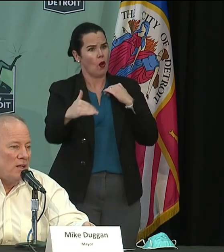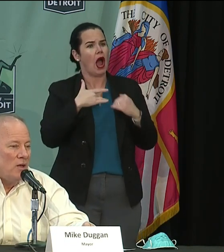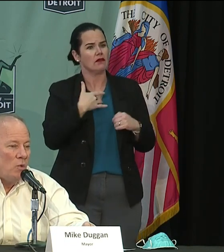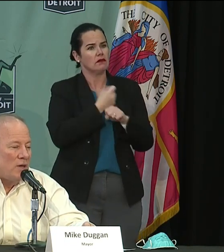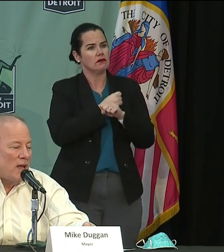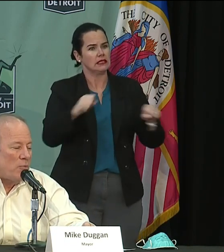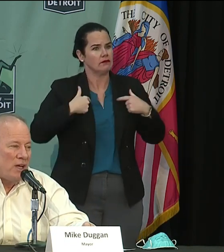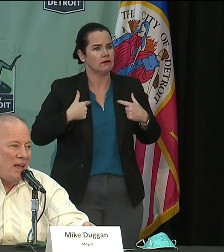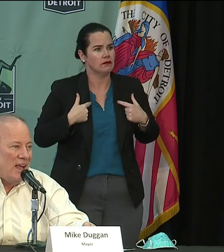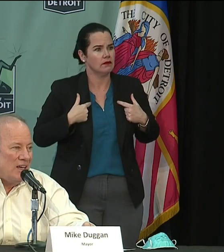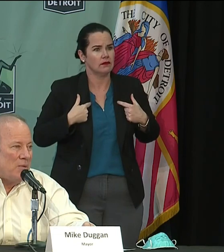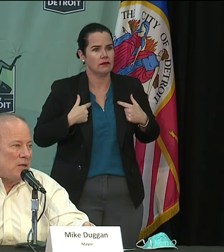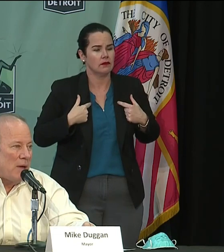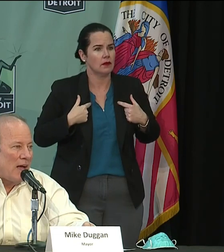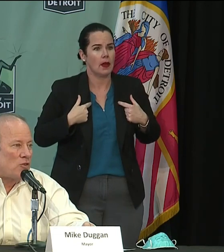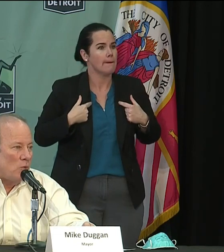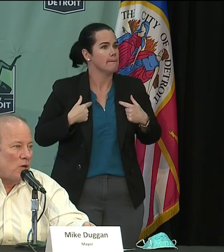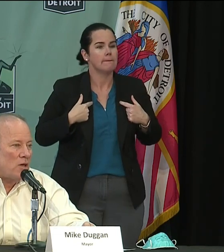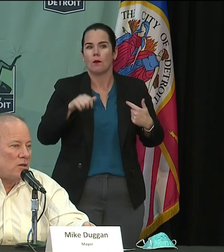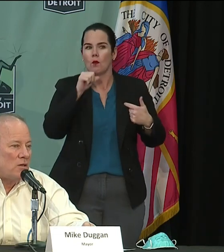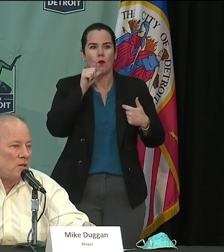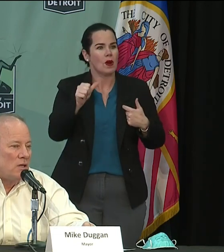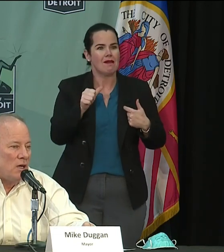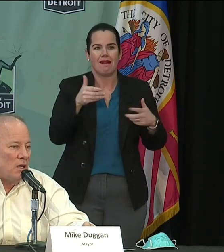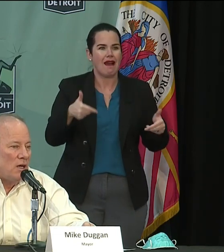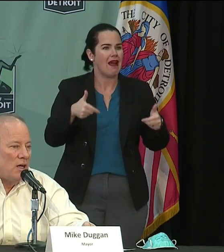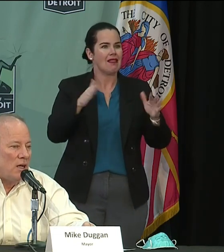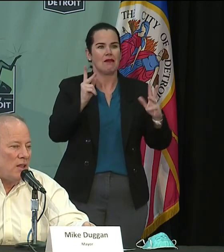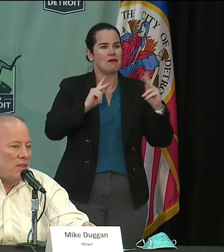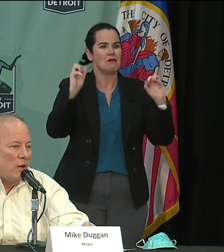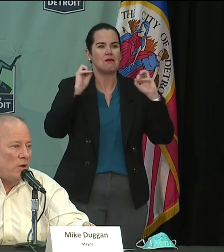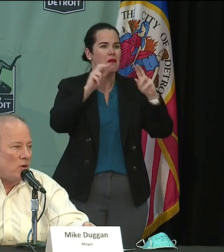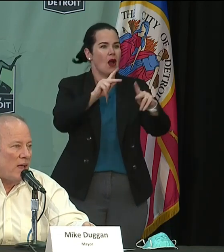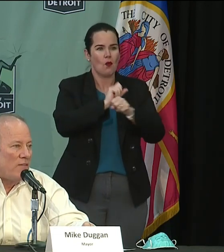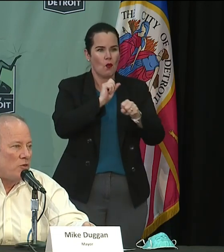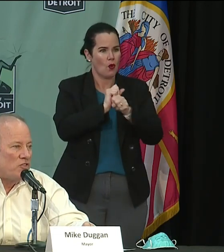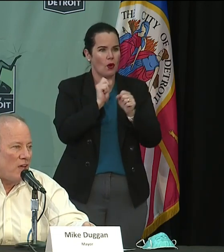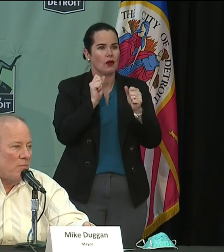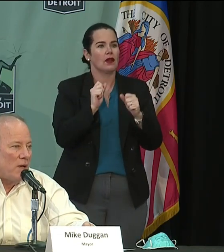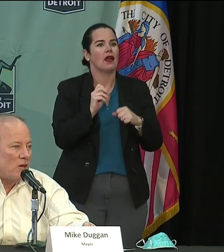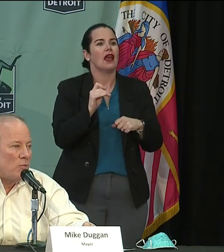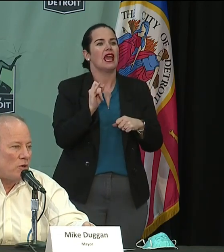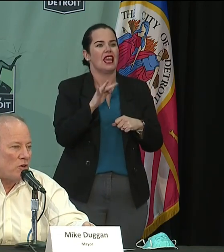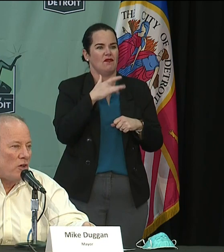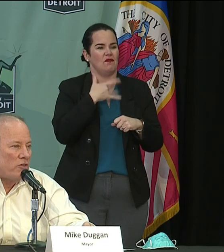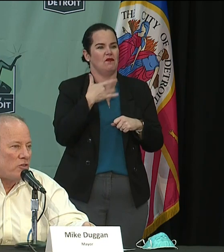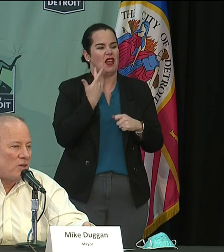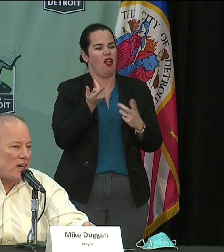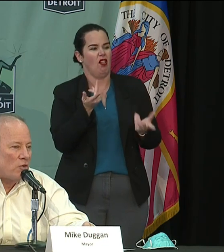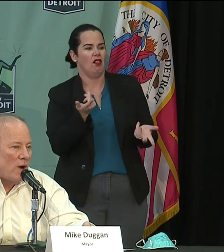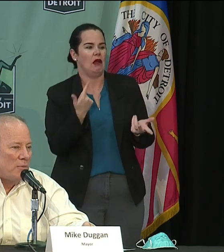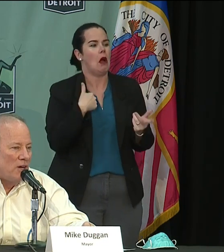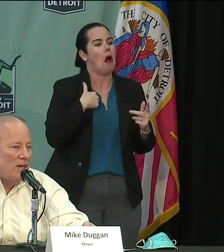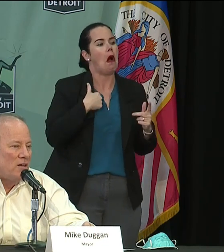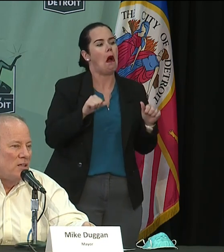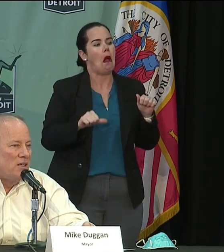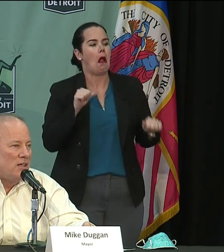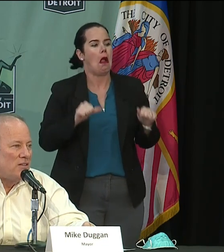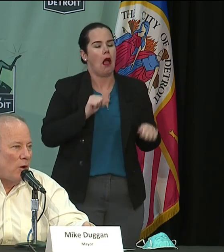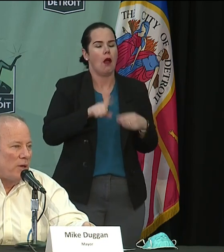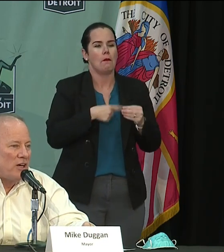doing it. We're not bringing anybody back to work that we don't have those same medical protocols. And so Dr. Rob